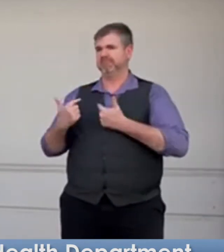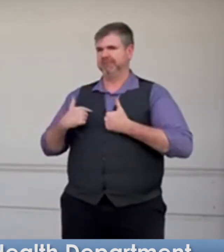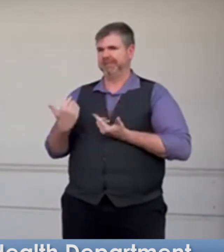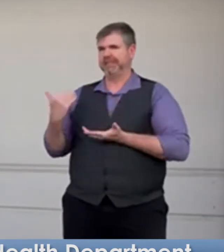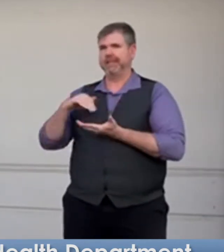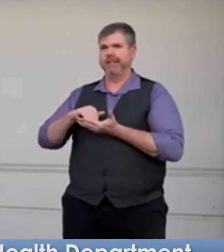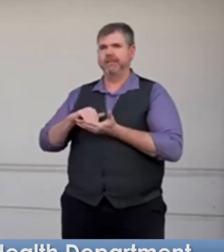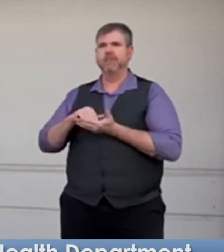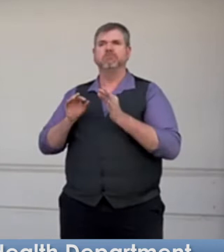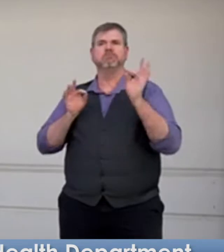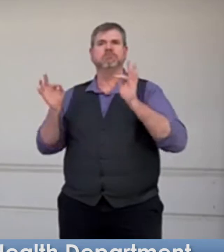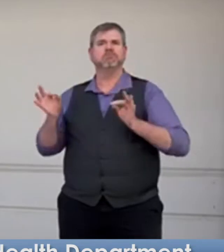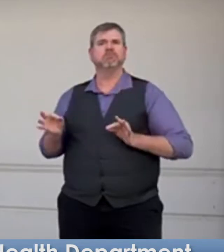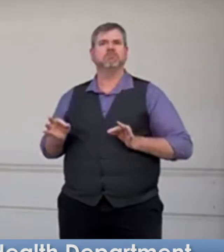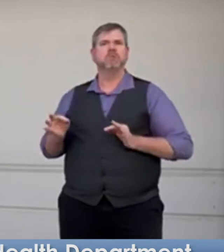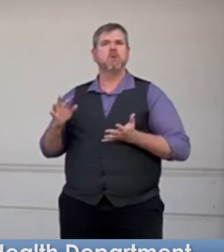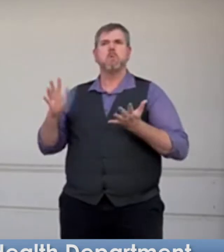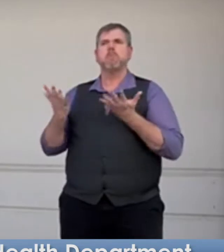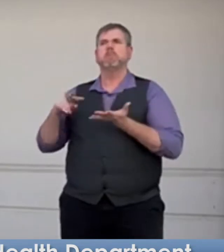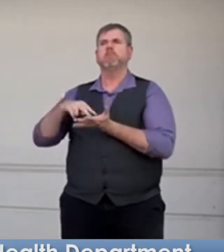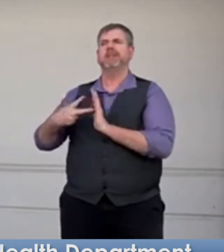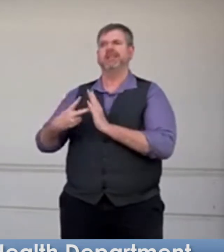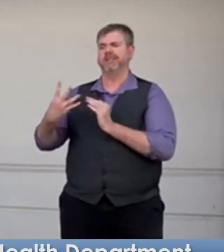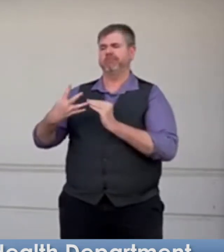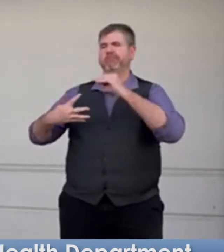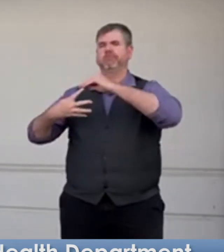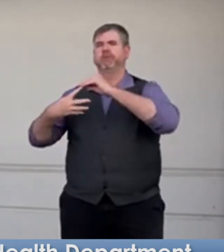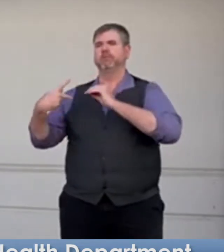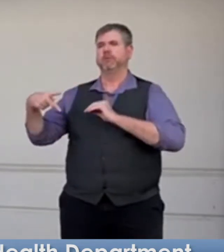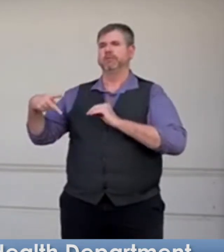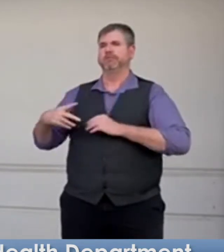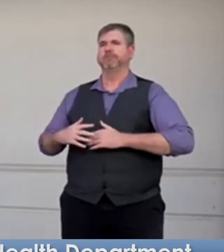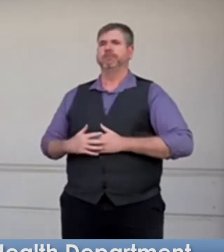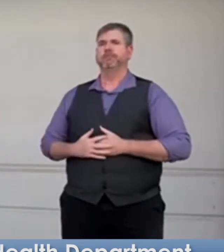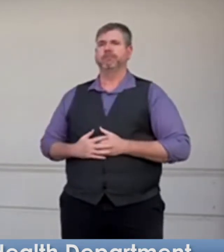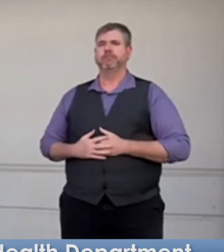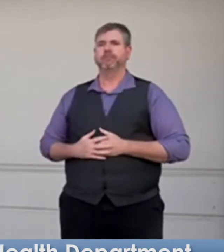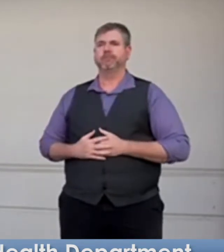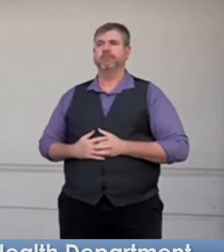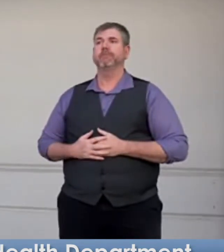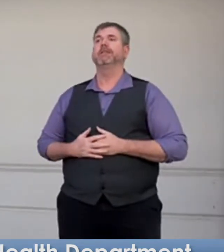means for Santa Clara County, and then turn it over to Supervisor Chavez.